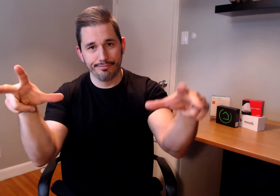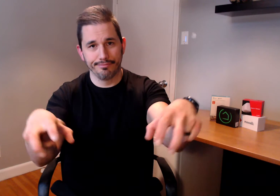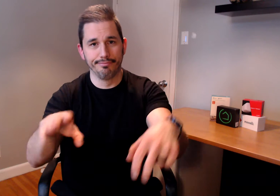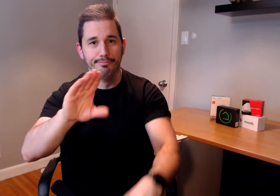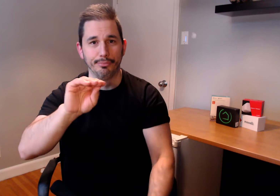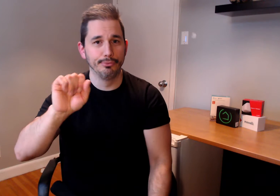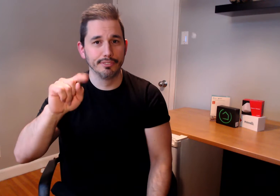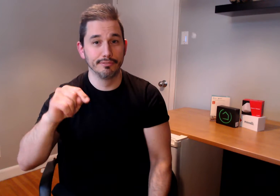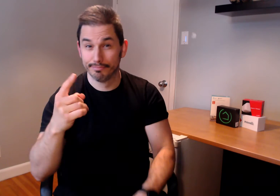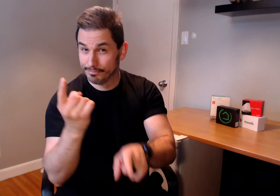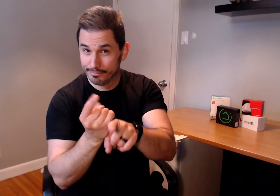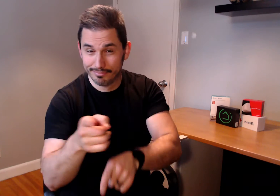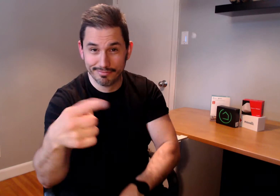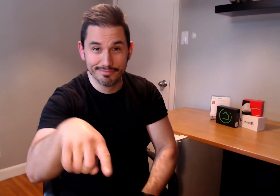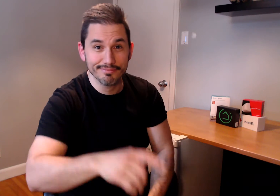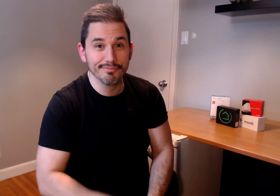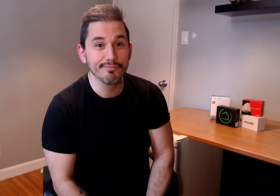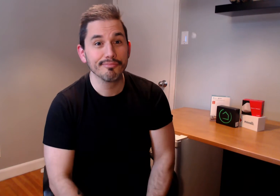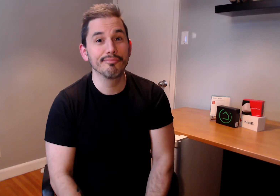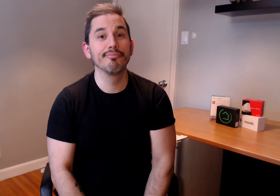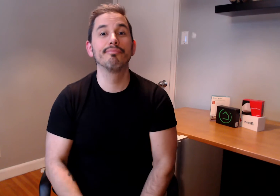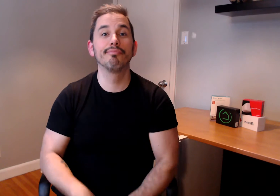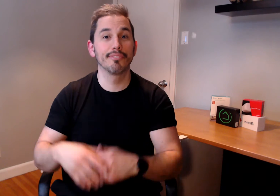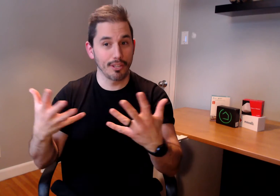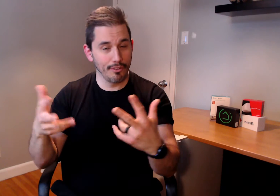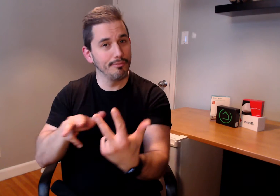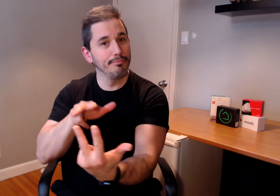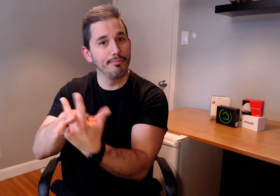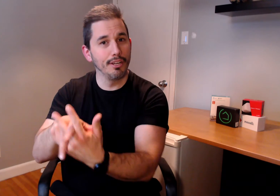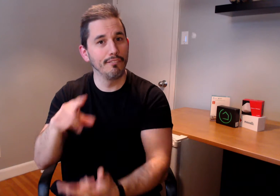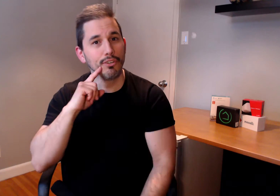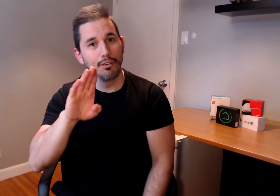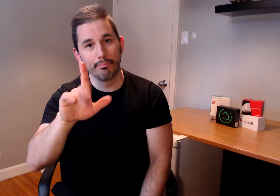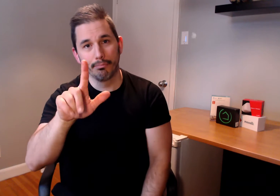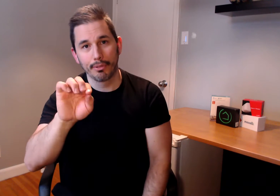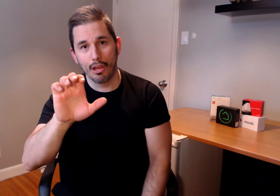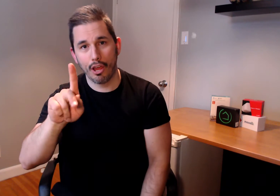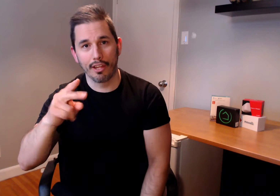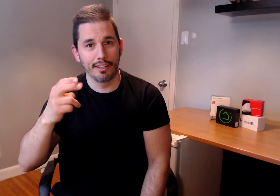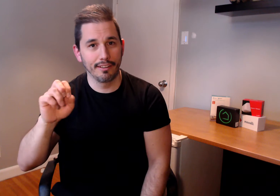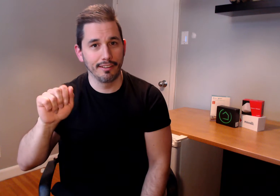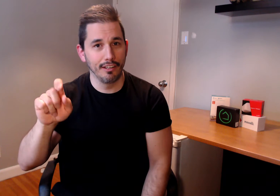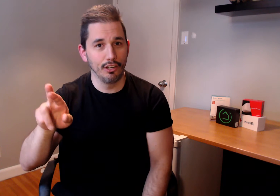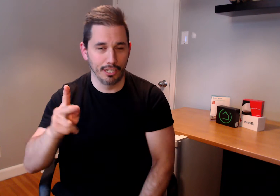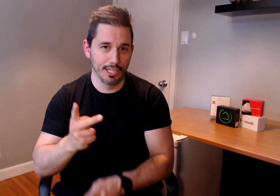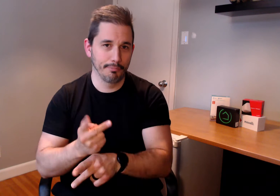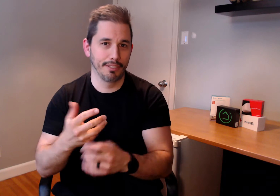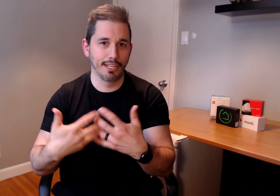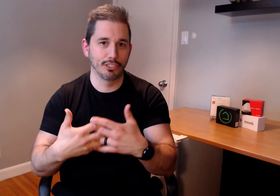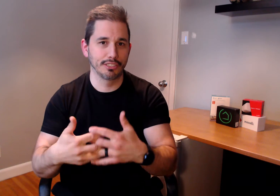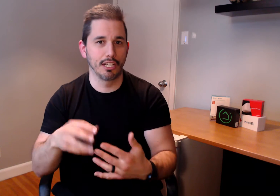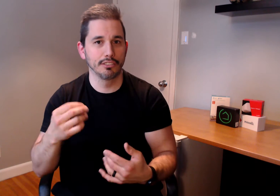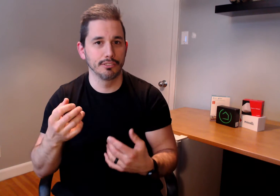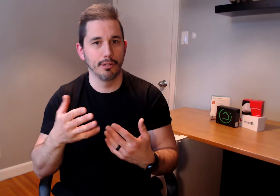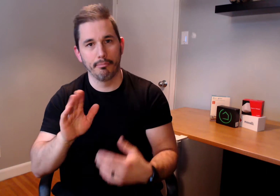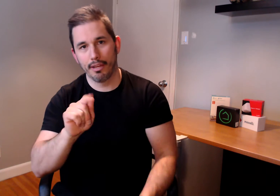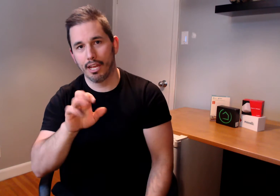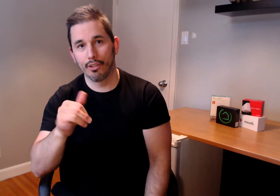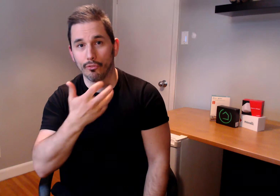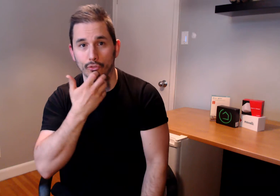call CAA to come and give us a boost. We all know this, right? You plug in your car just to run the